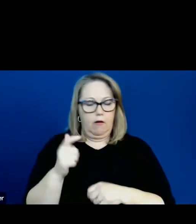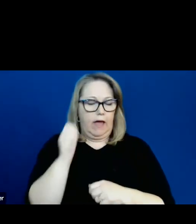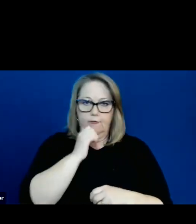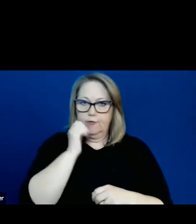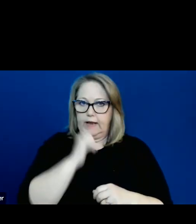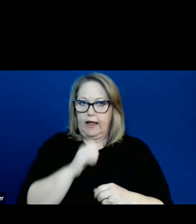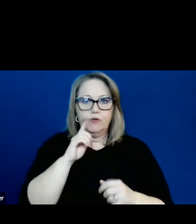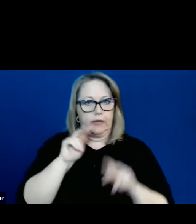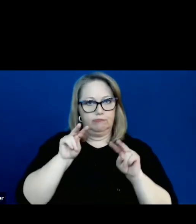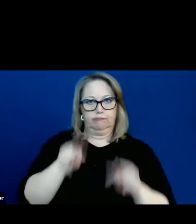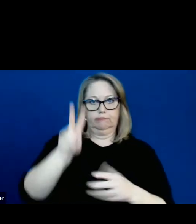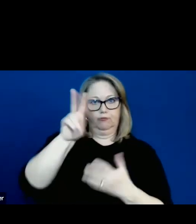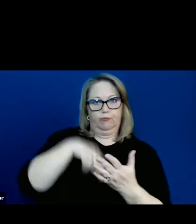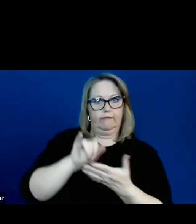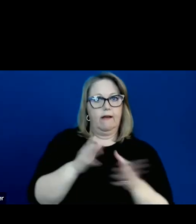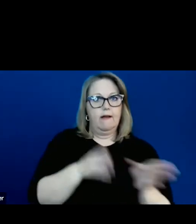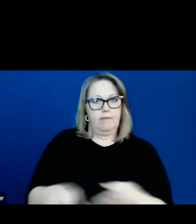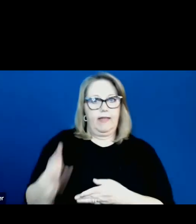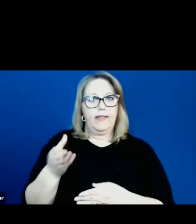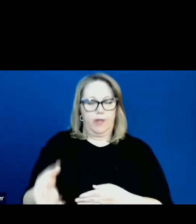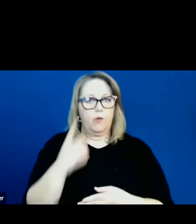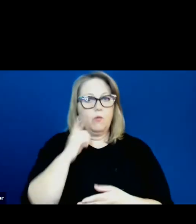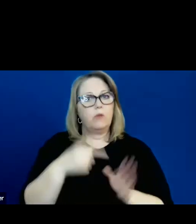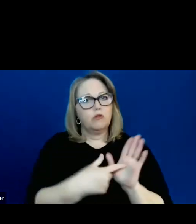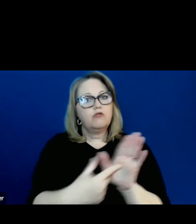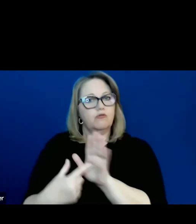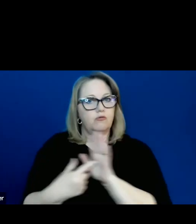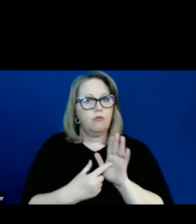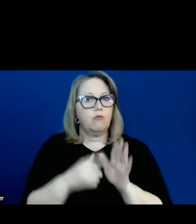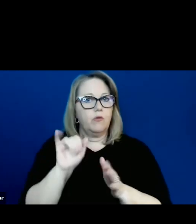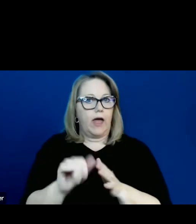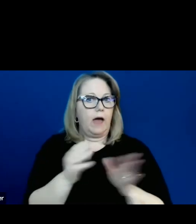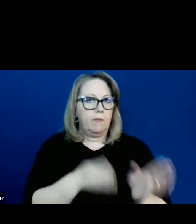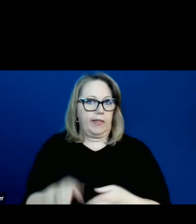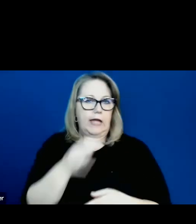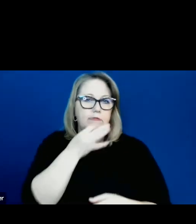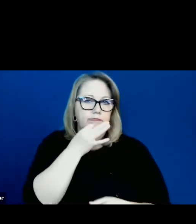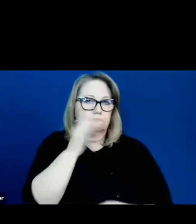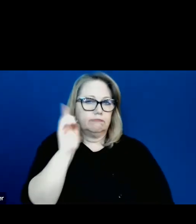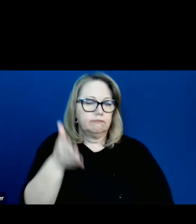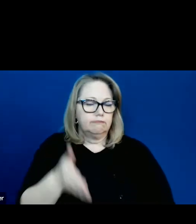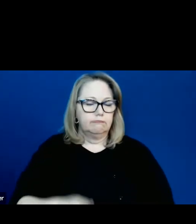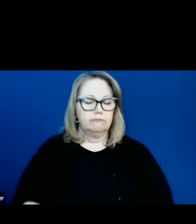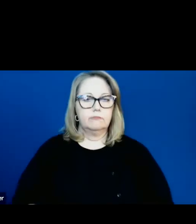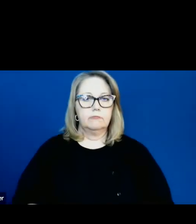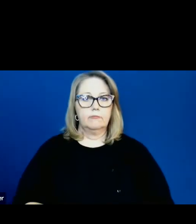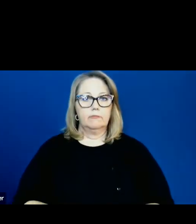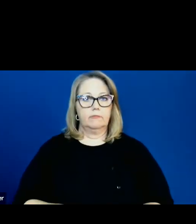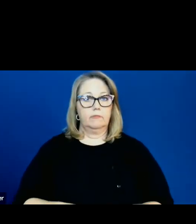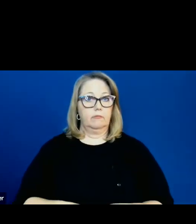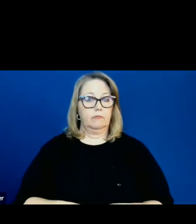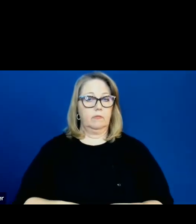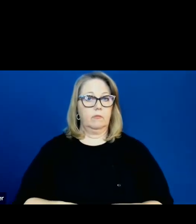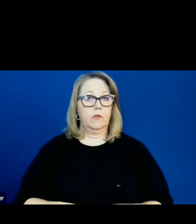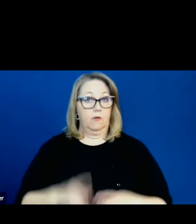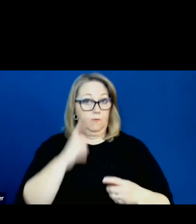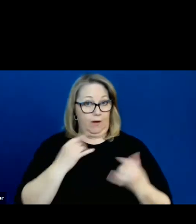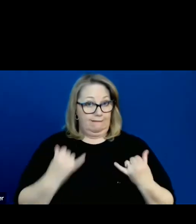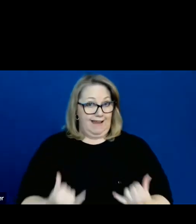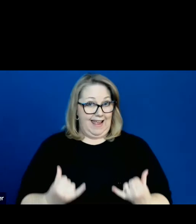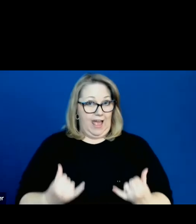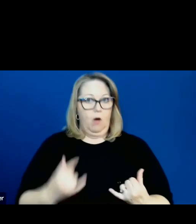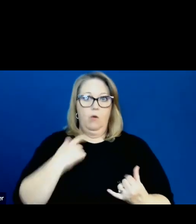information to you and look forward to rolling those out in the near future. In the meantime, we're going to remain flexible